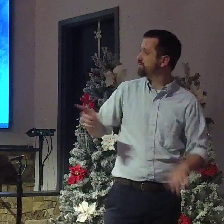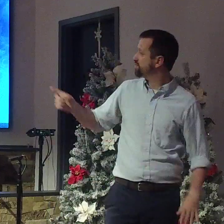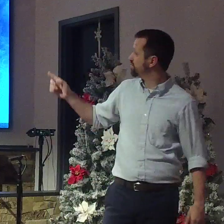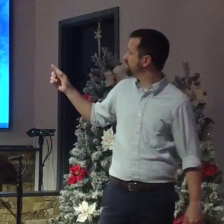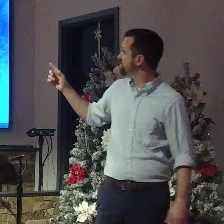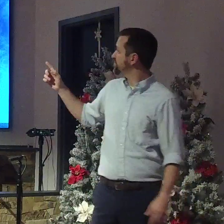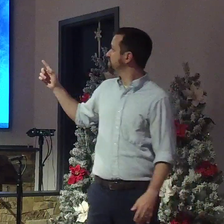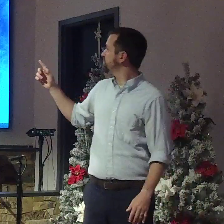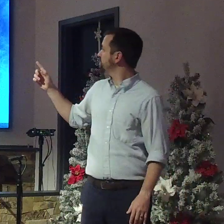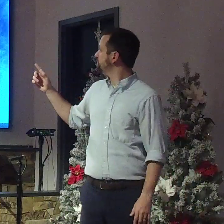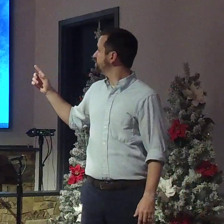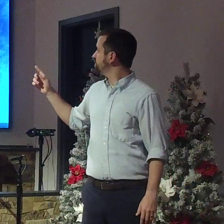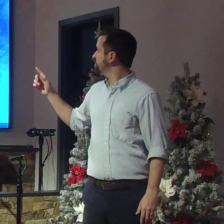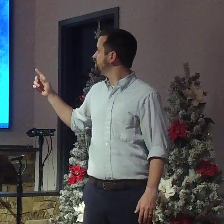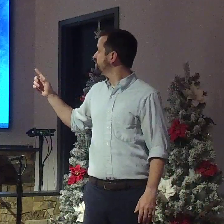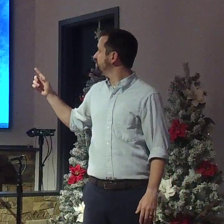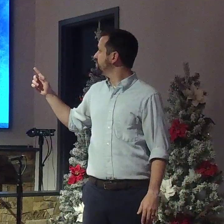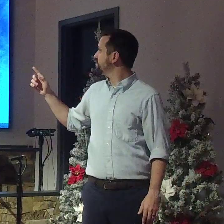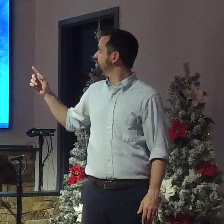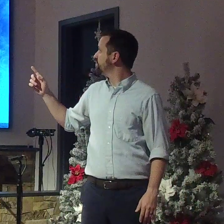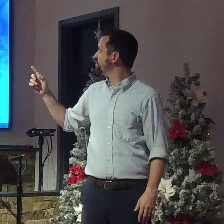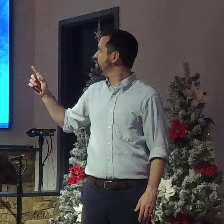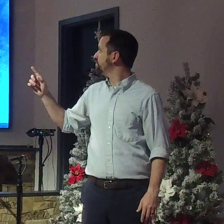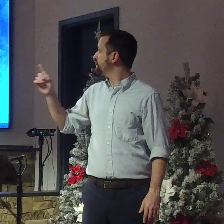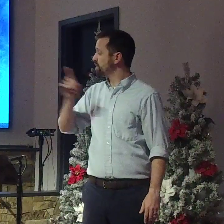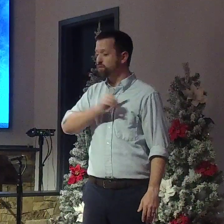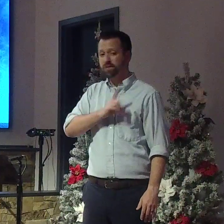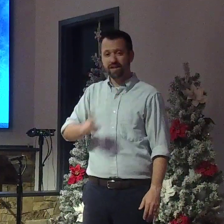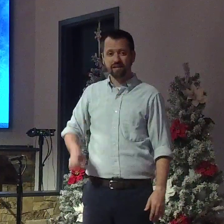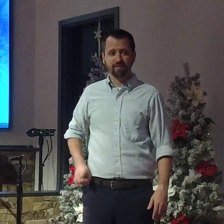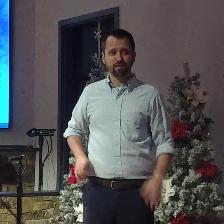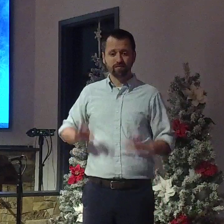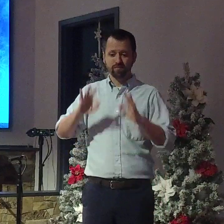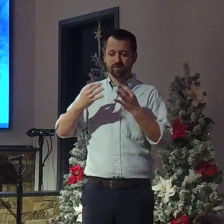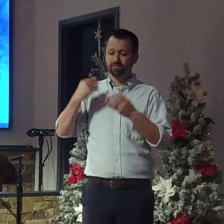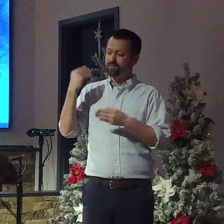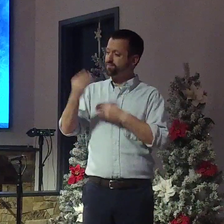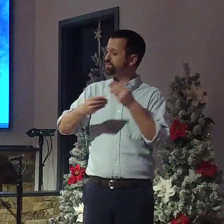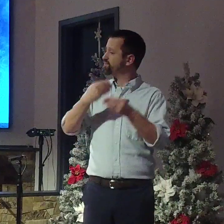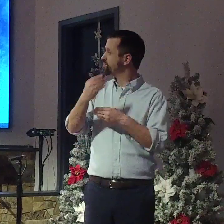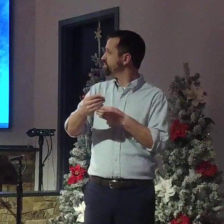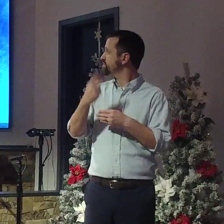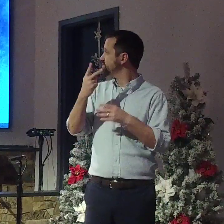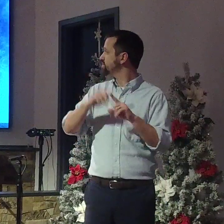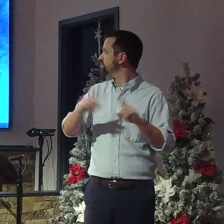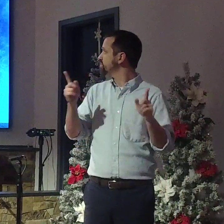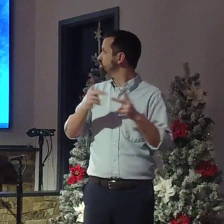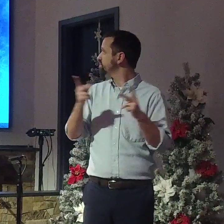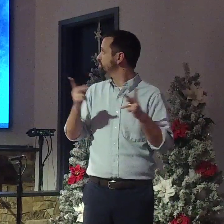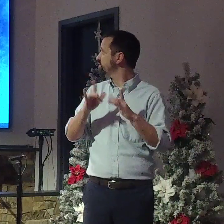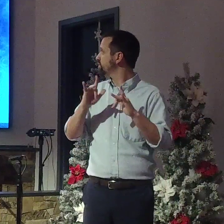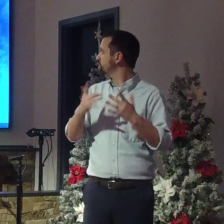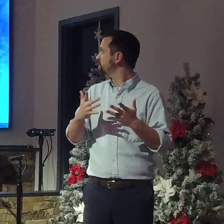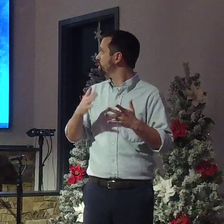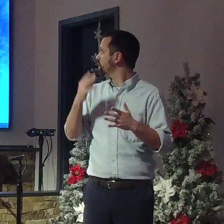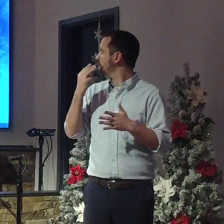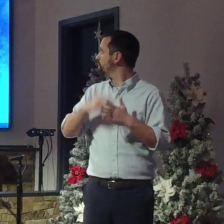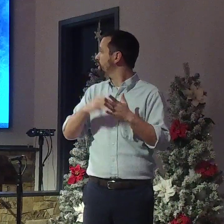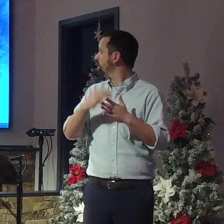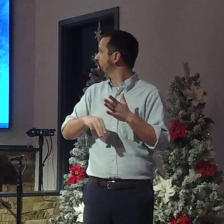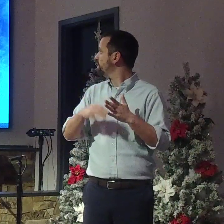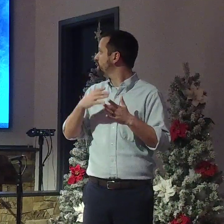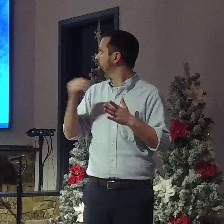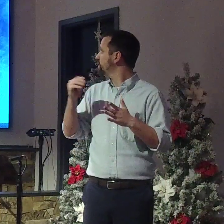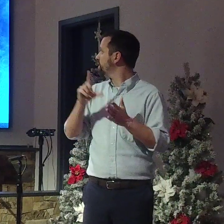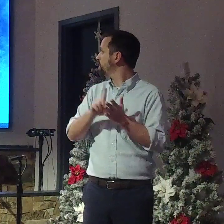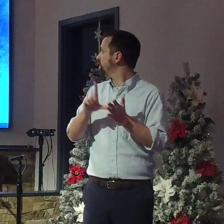who was the virgin, who we know who was to give birth to Jesus, she was engaged to this man named Joseph. And Joseph